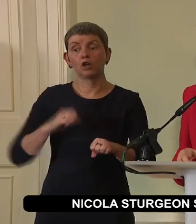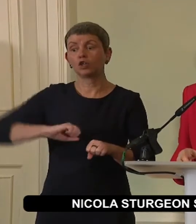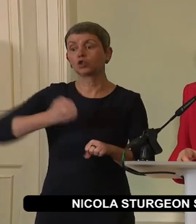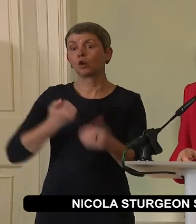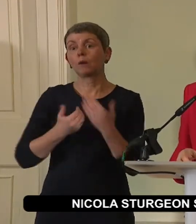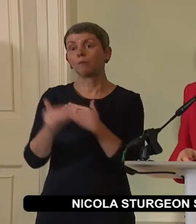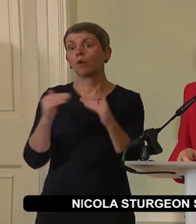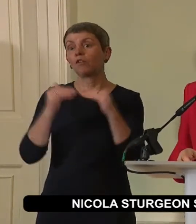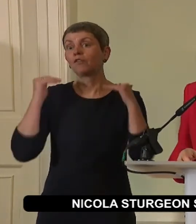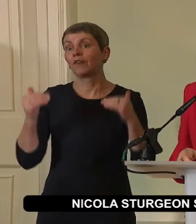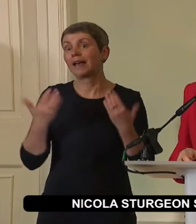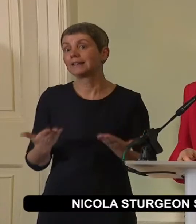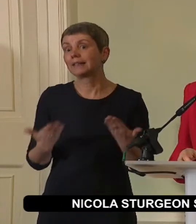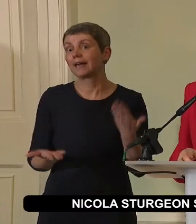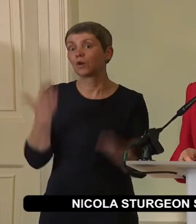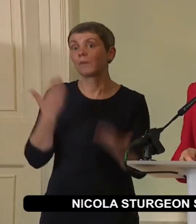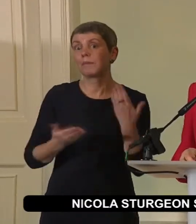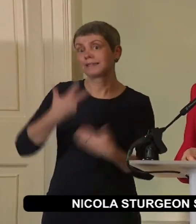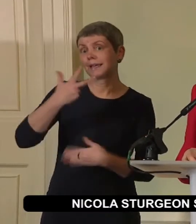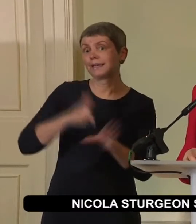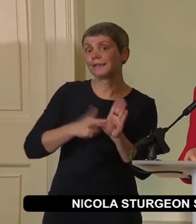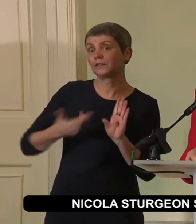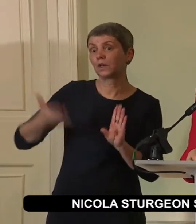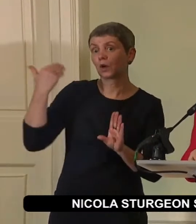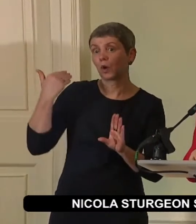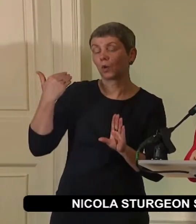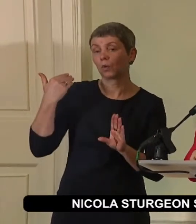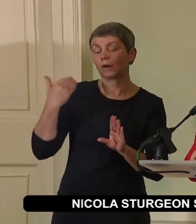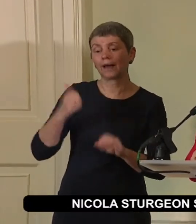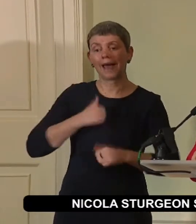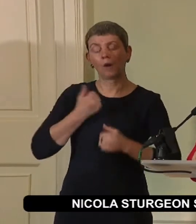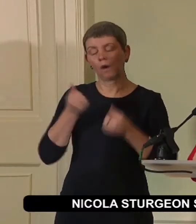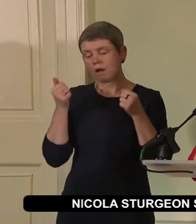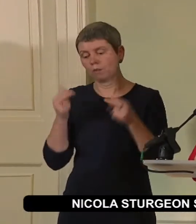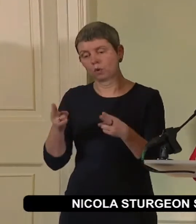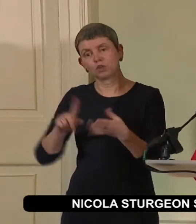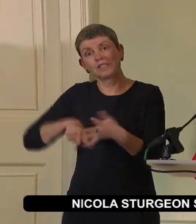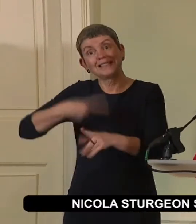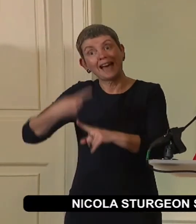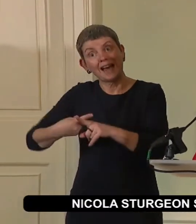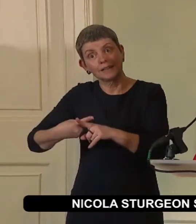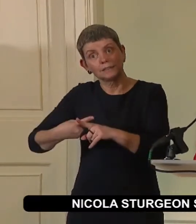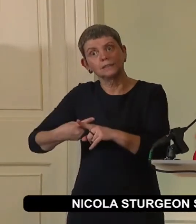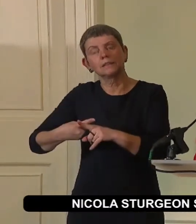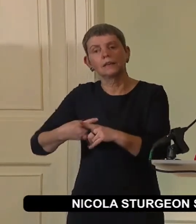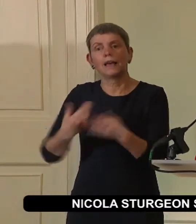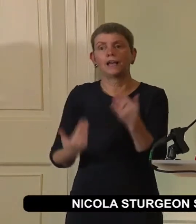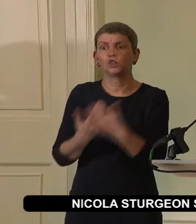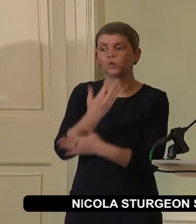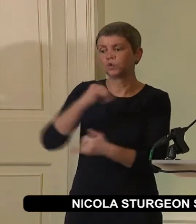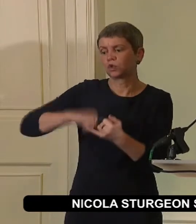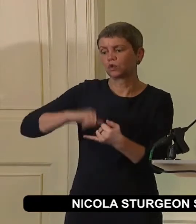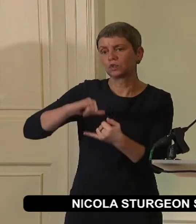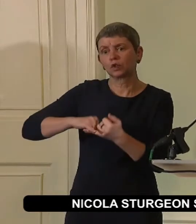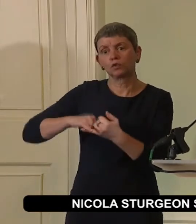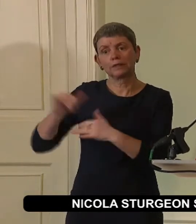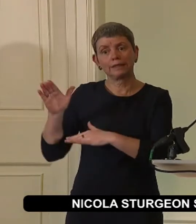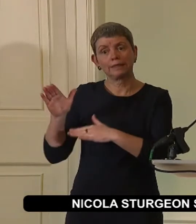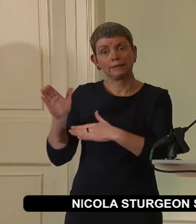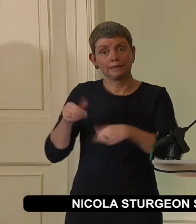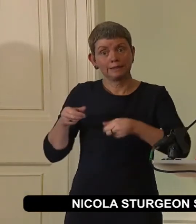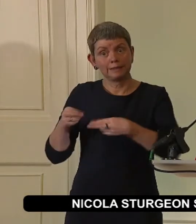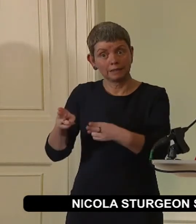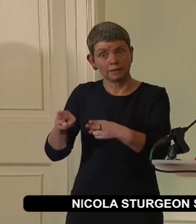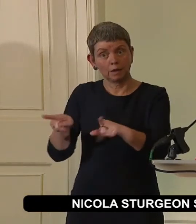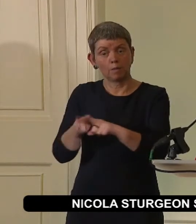in 2014. We have a more progressive approach to taxation and a new social security system with the Scottish Child Payment at its